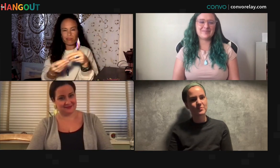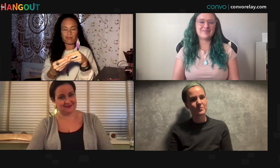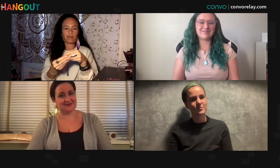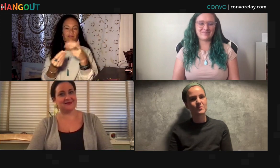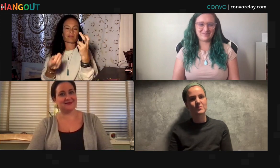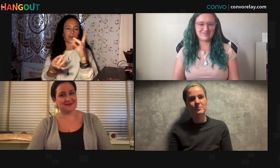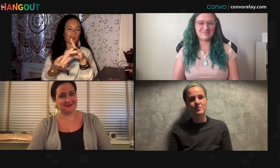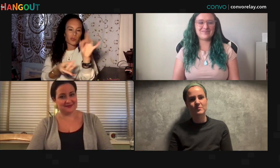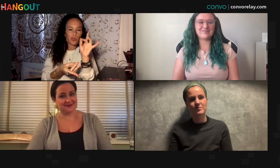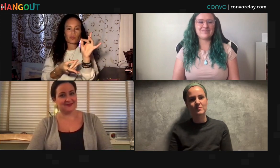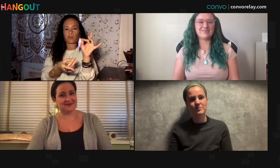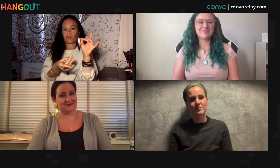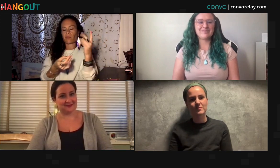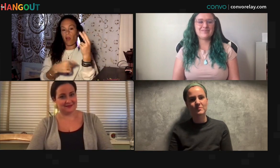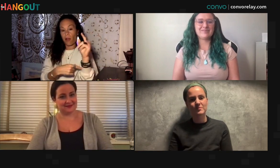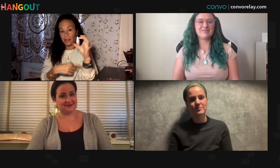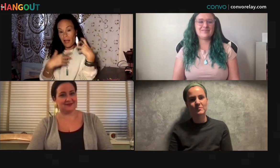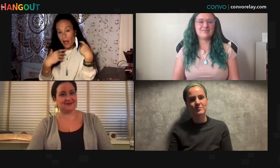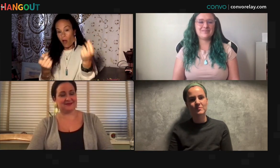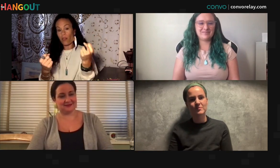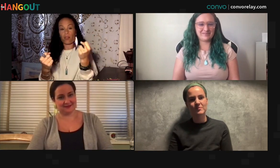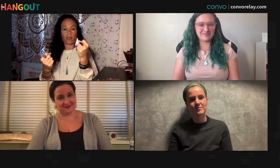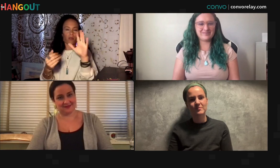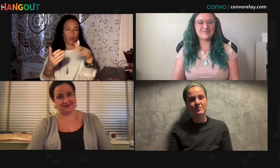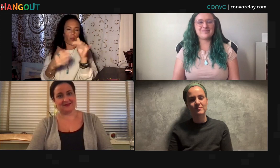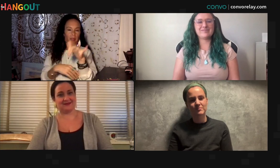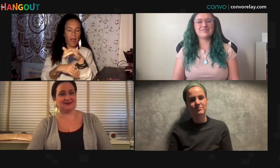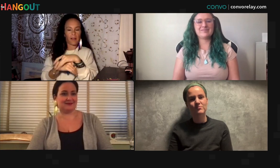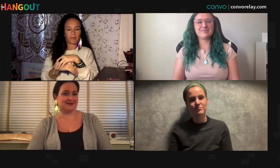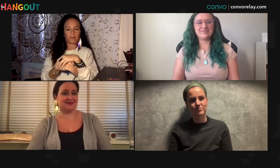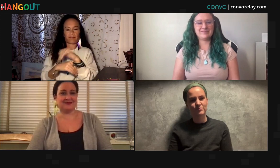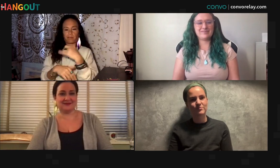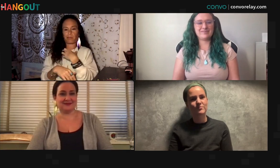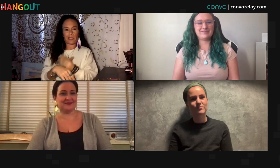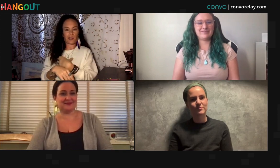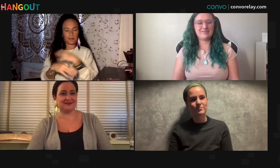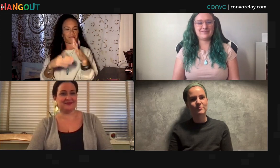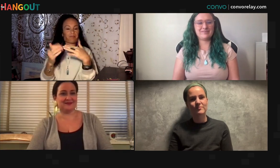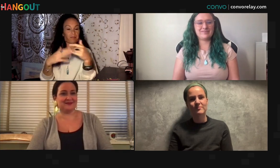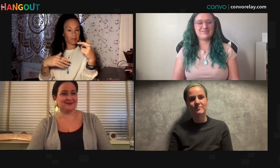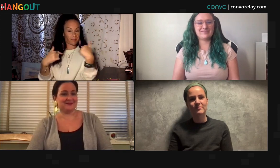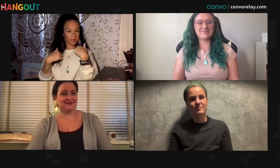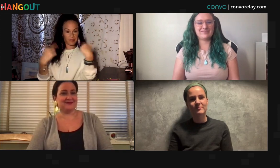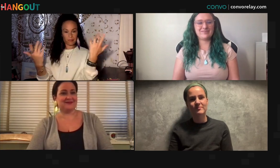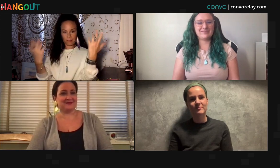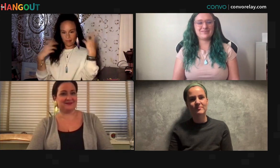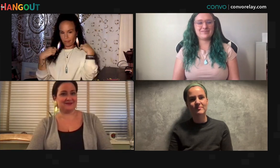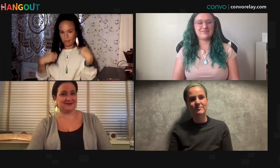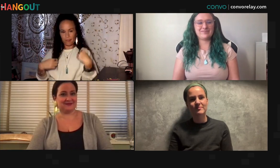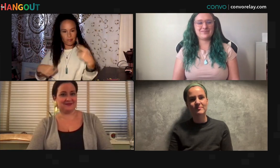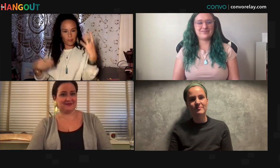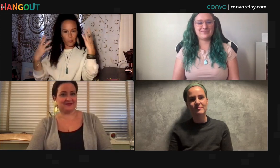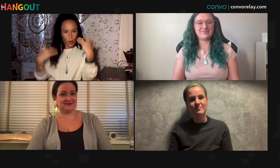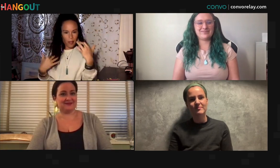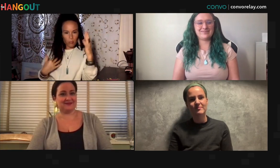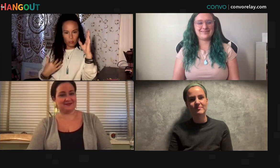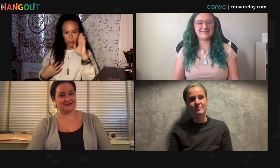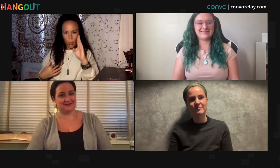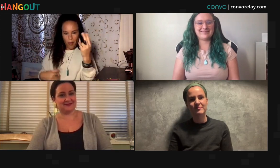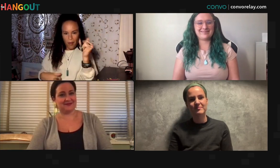website. I do a lot of things related to holistic spirituality and holistic health. That's definitely my passion. I